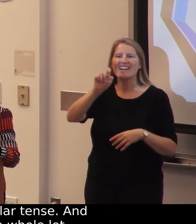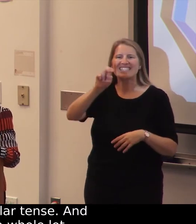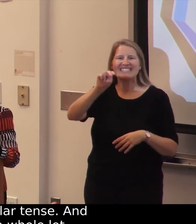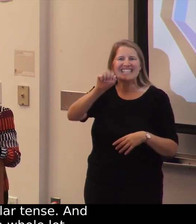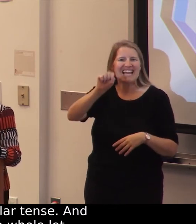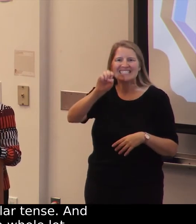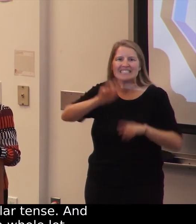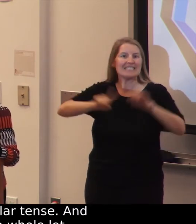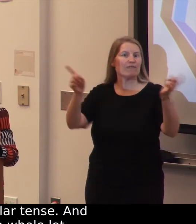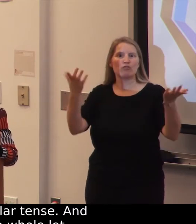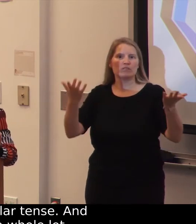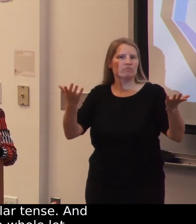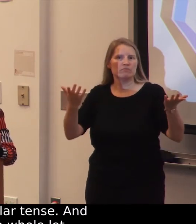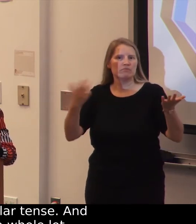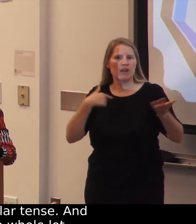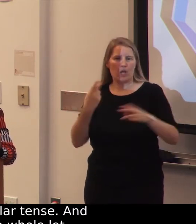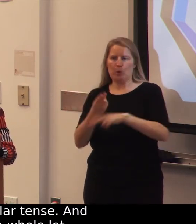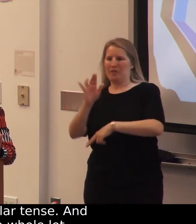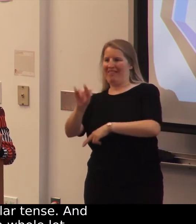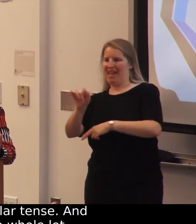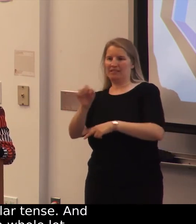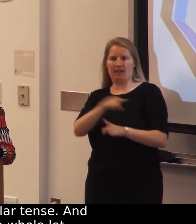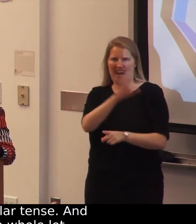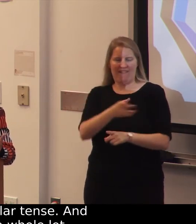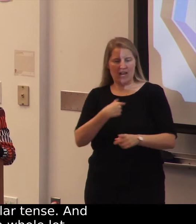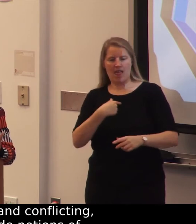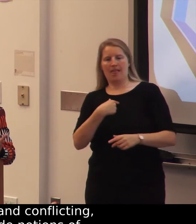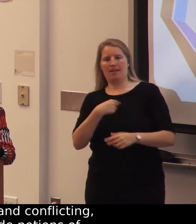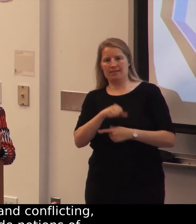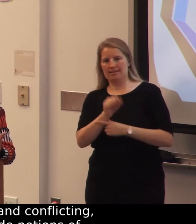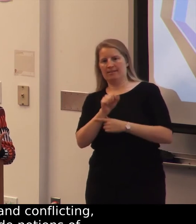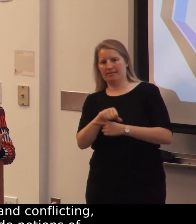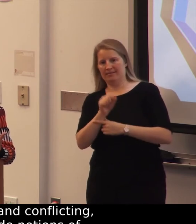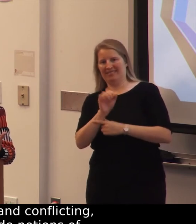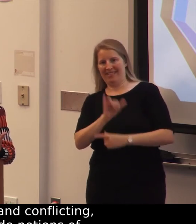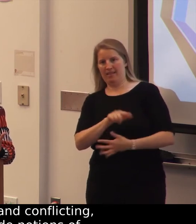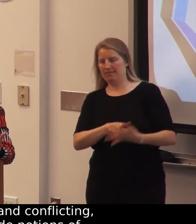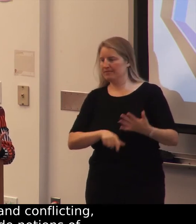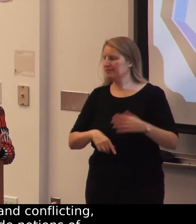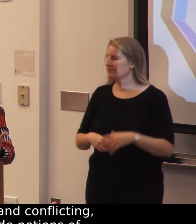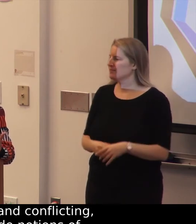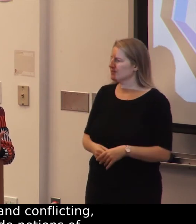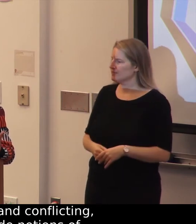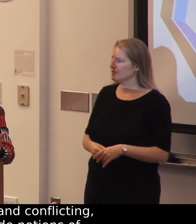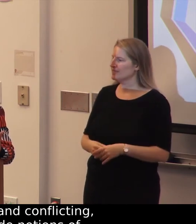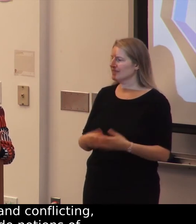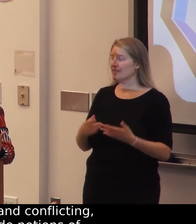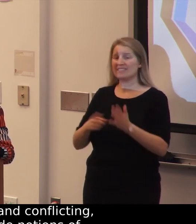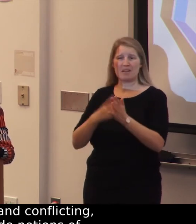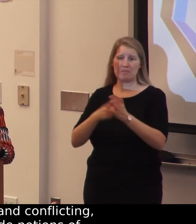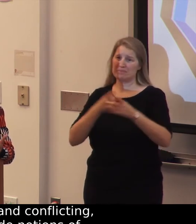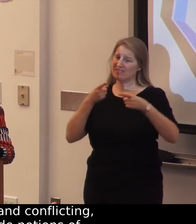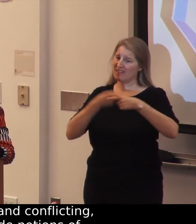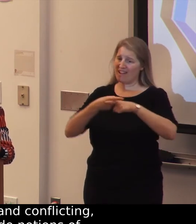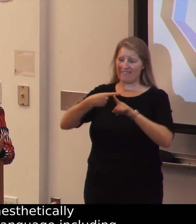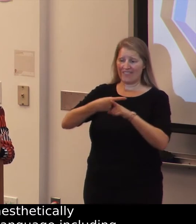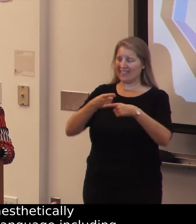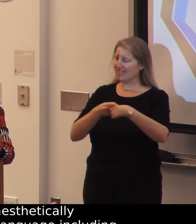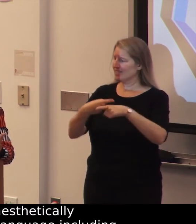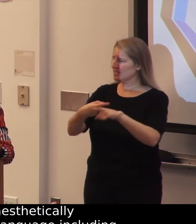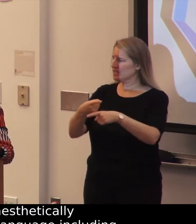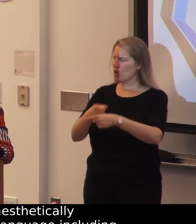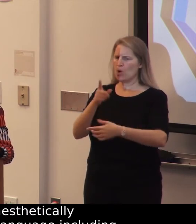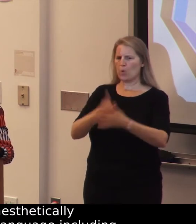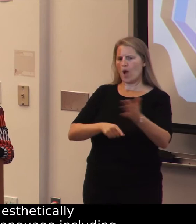right? And we use it a whole lot, right? So these ideologies can be multiple and conflicting. They include notions of what is